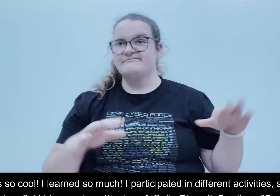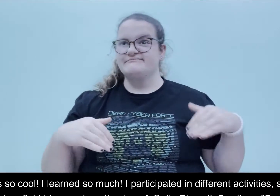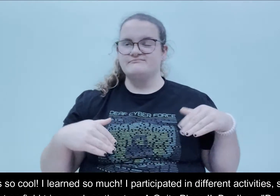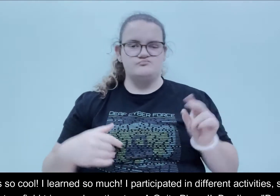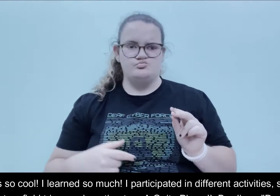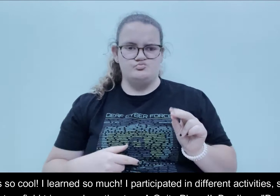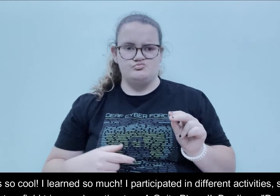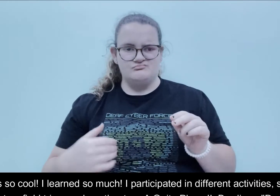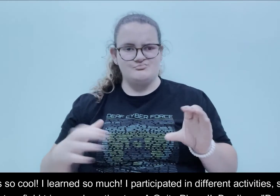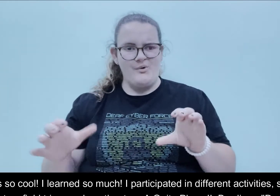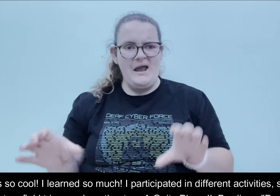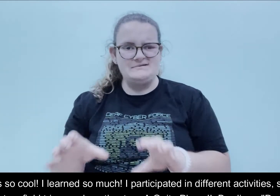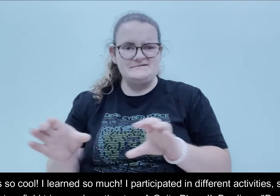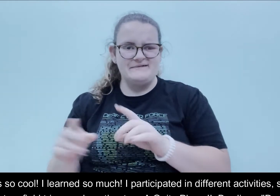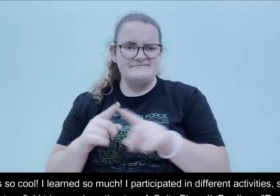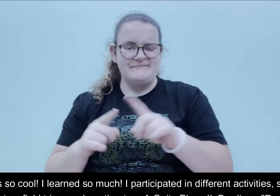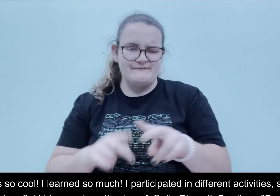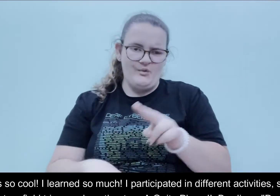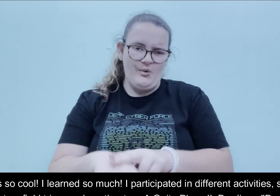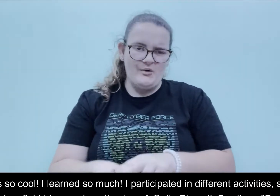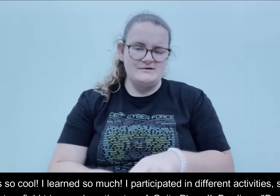So of course we didn't just